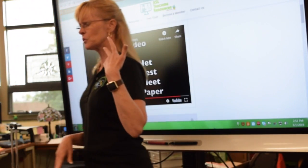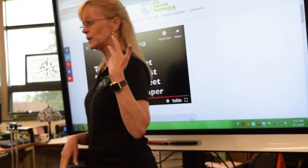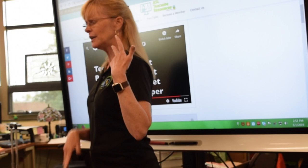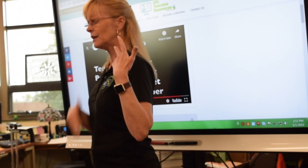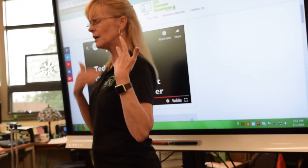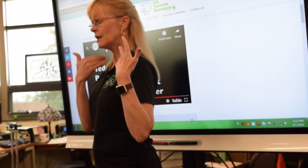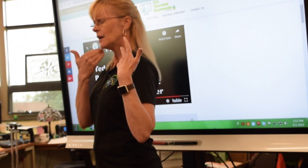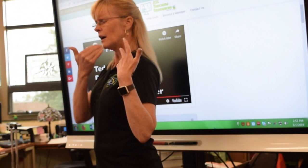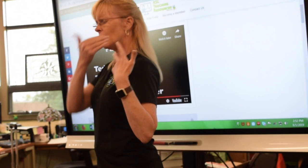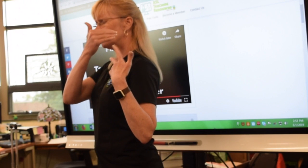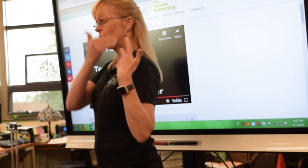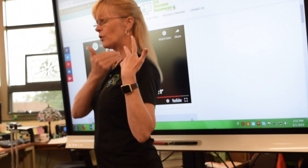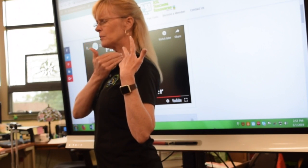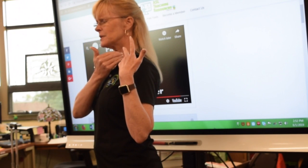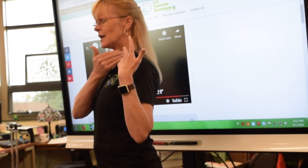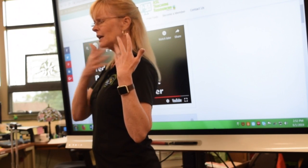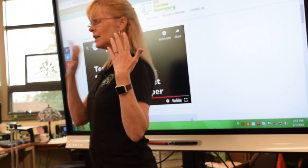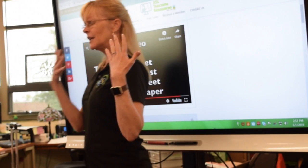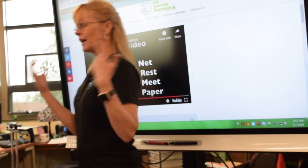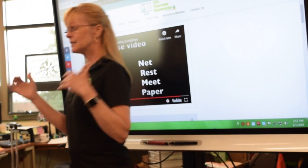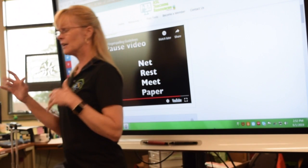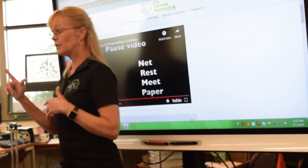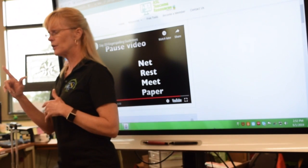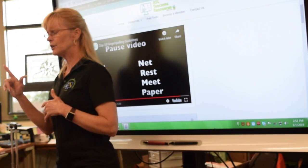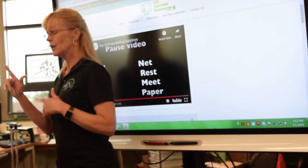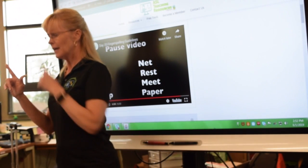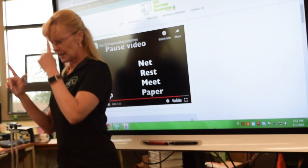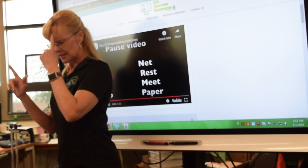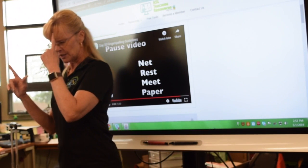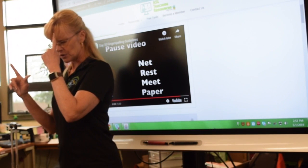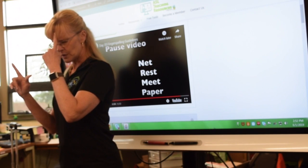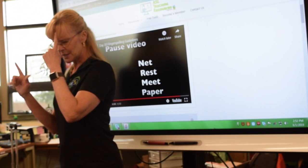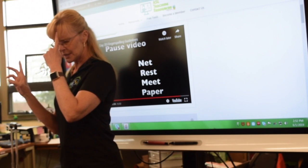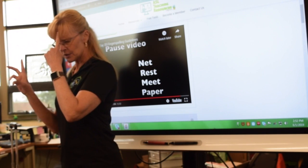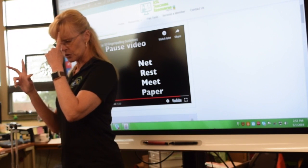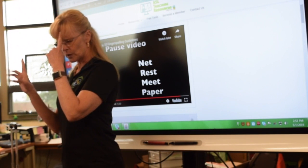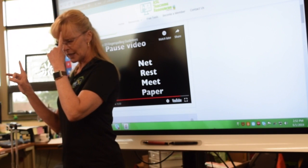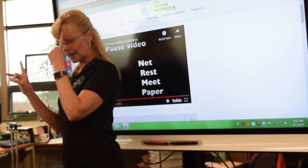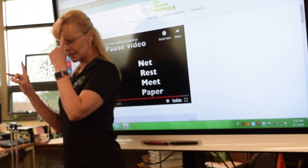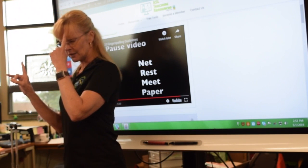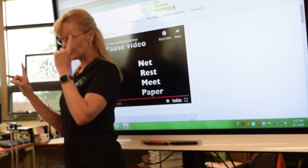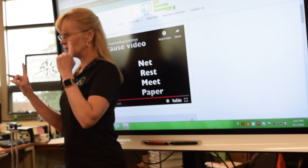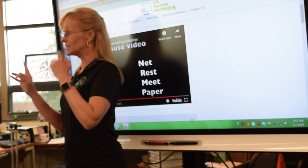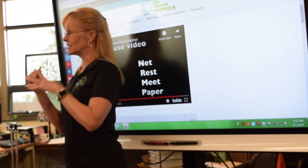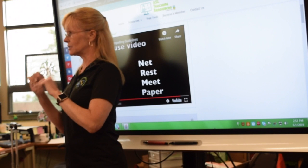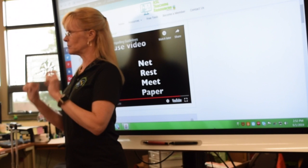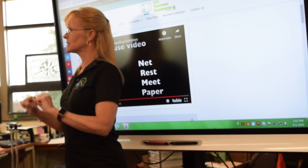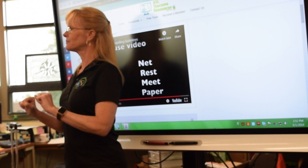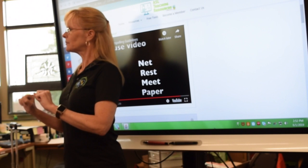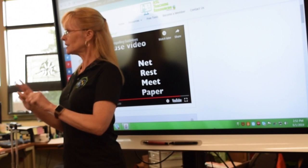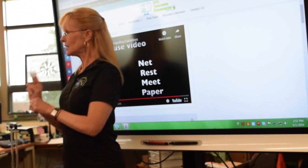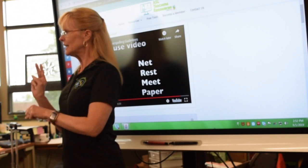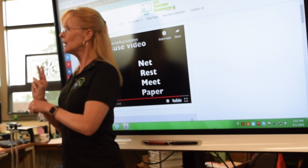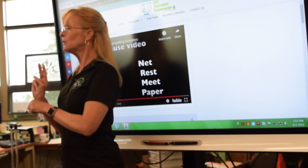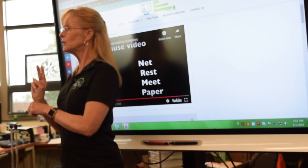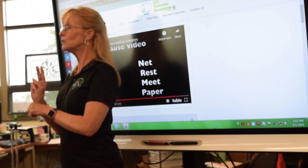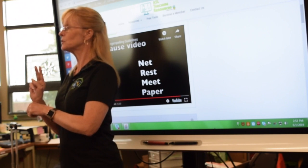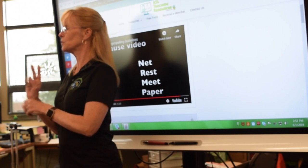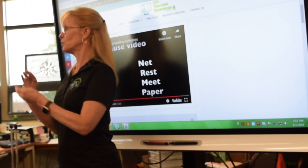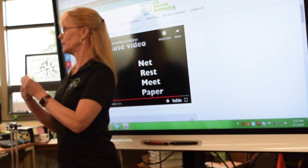3 forms, and in ASL, there are it's either 26 or 28 different systems that we use related